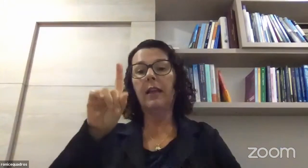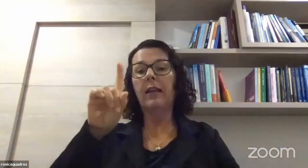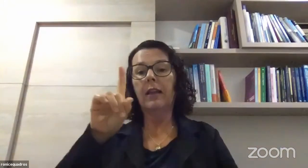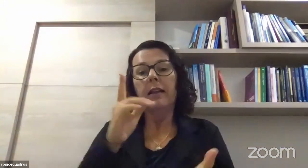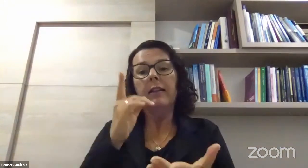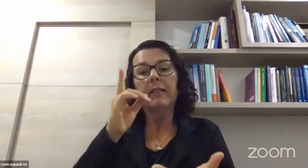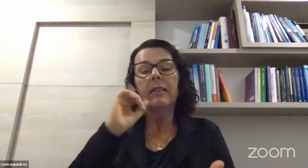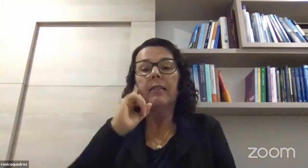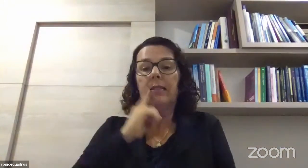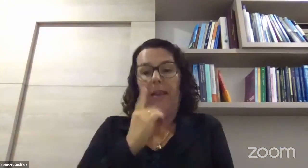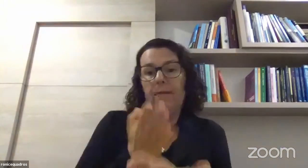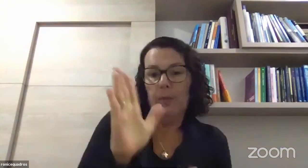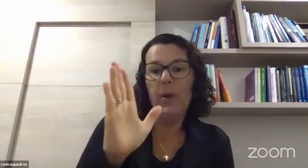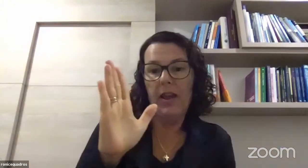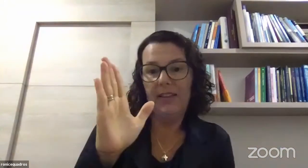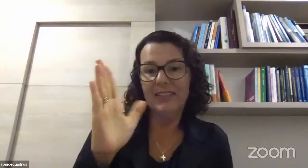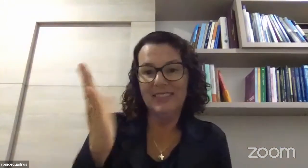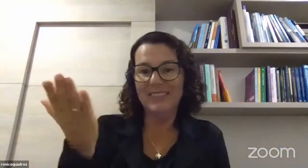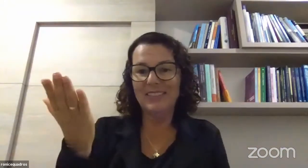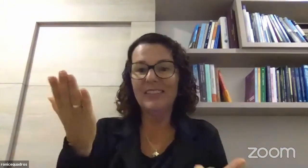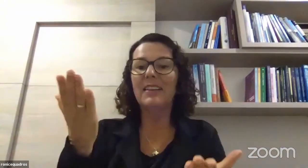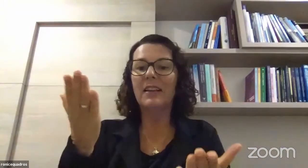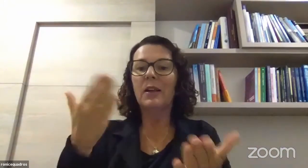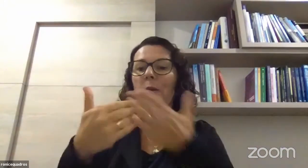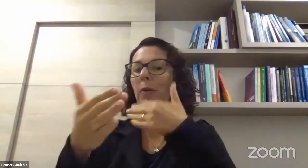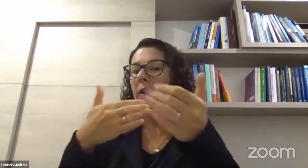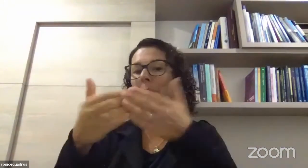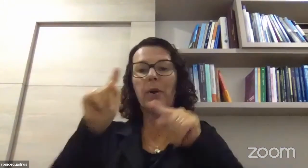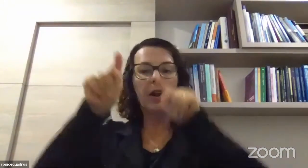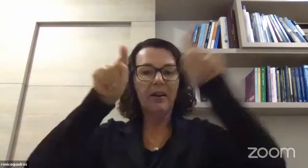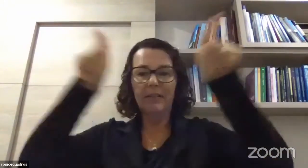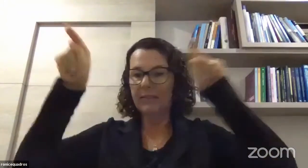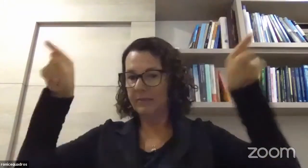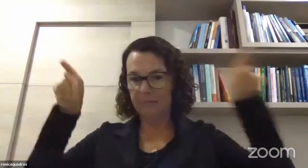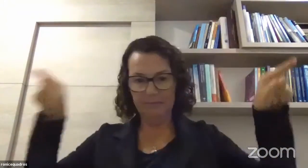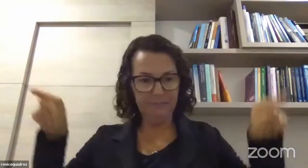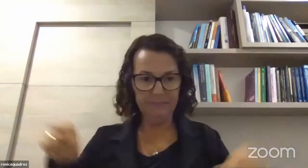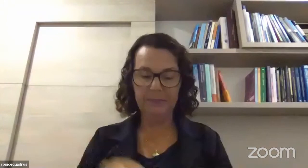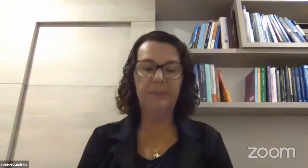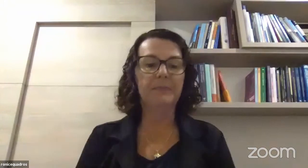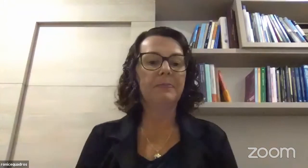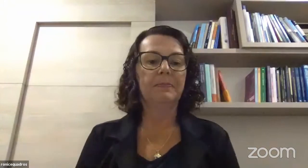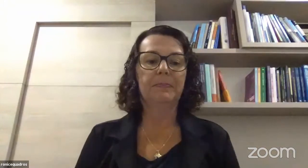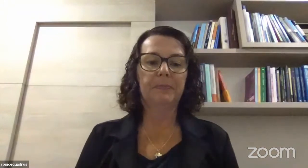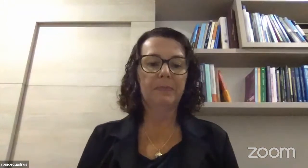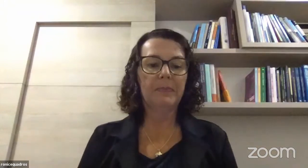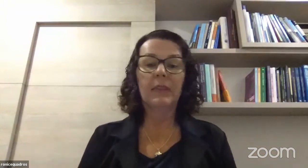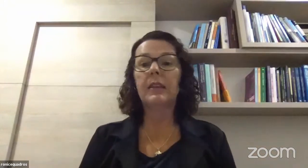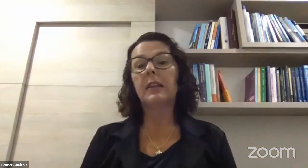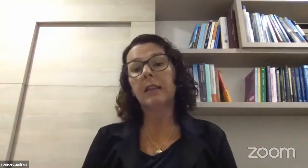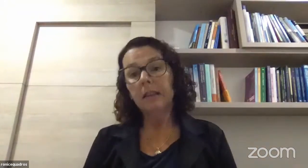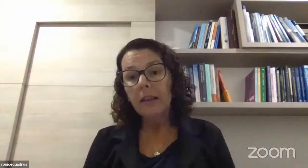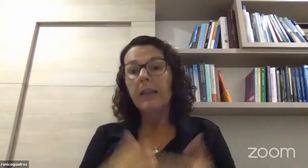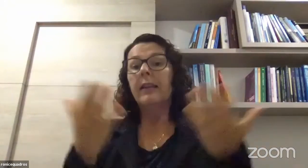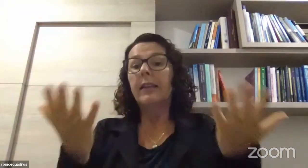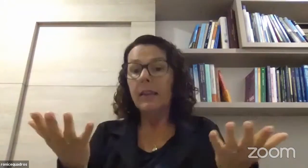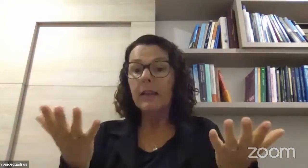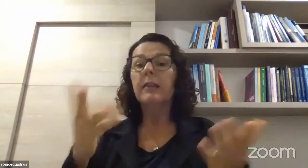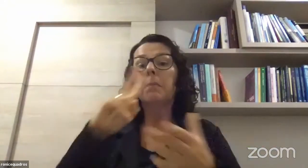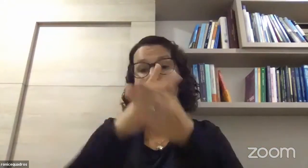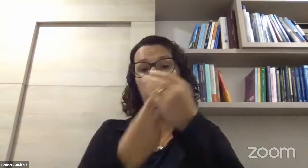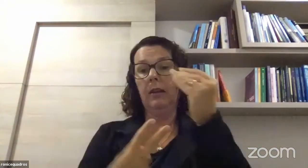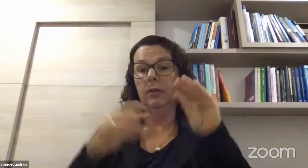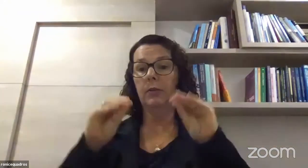Sign language access is also important. It's a deaf right, wherever they are.